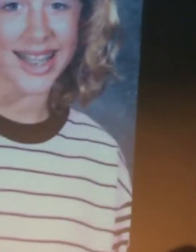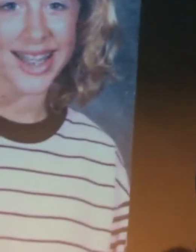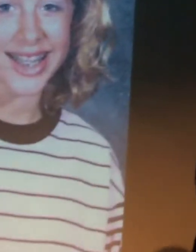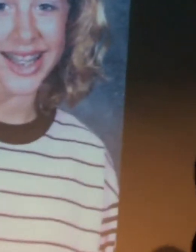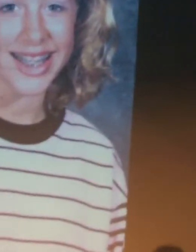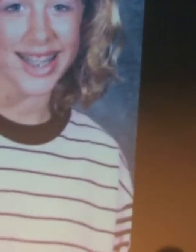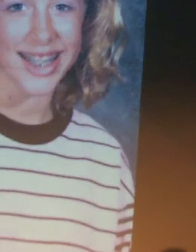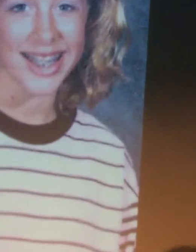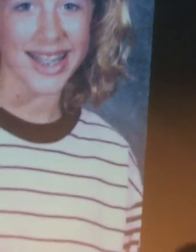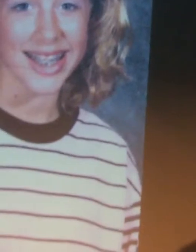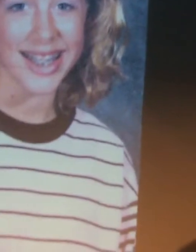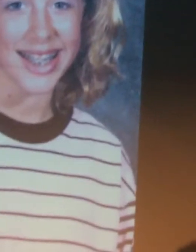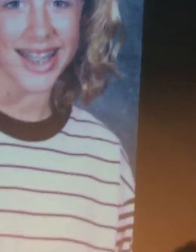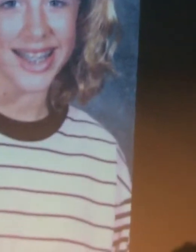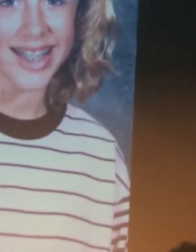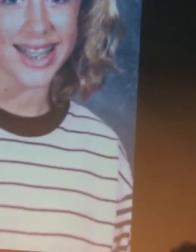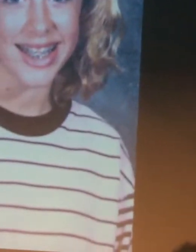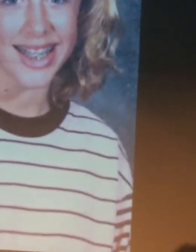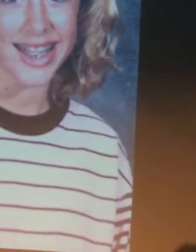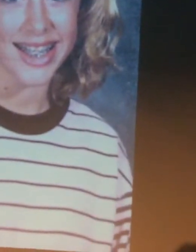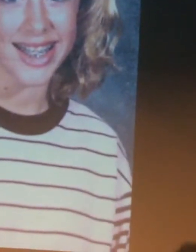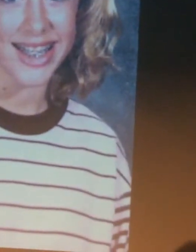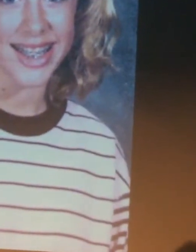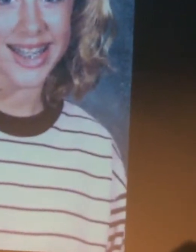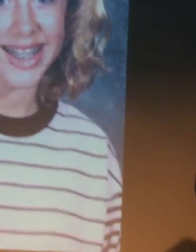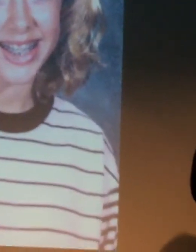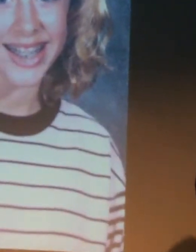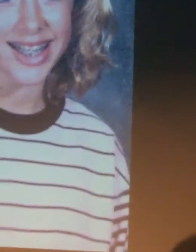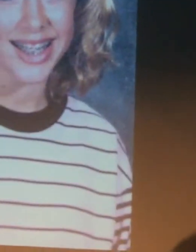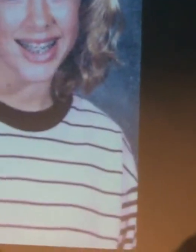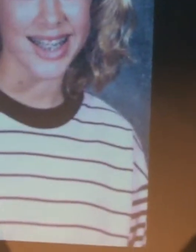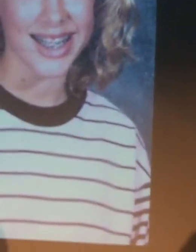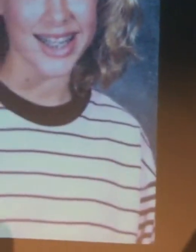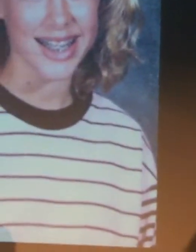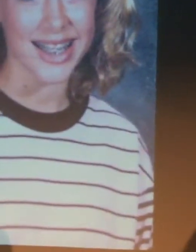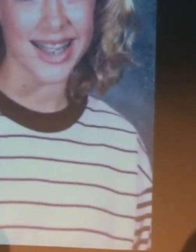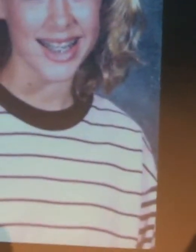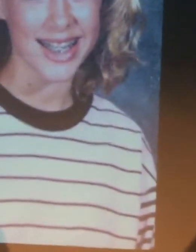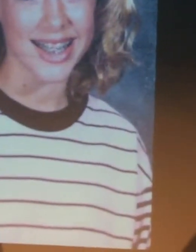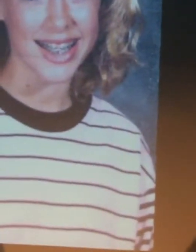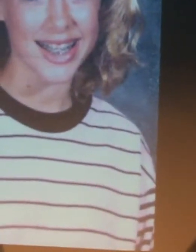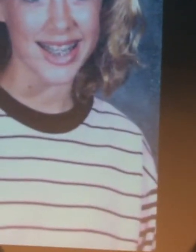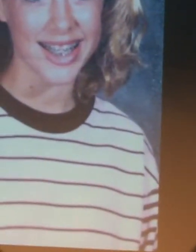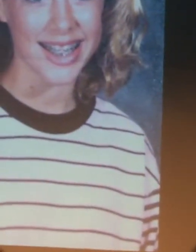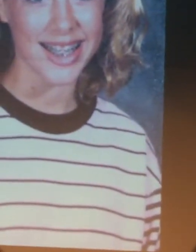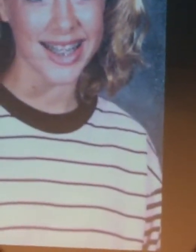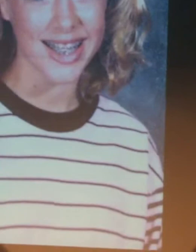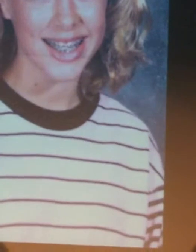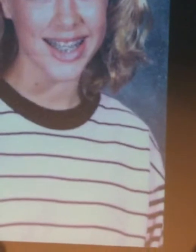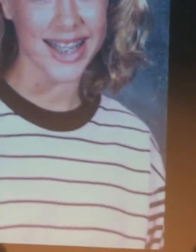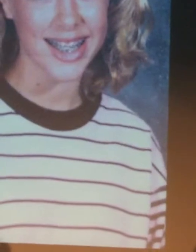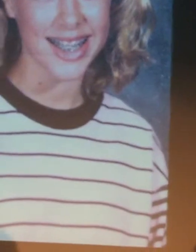I was super insecure, and so I would write these notes back and forth to guys to get them to compliment me. Good times.